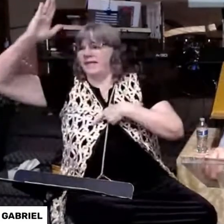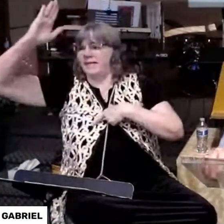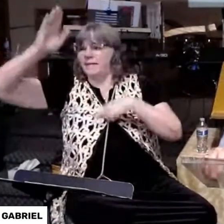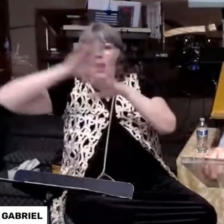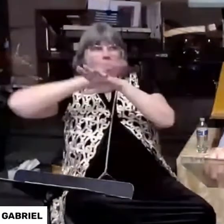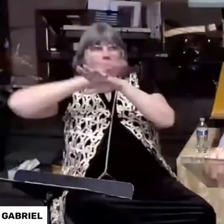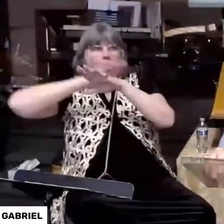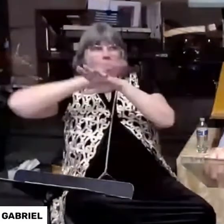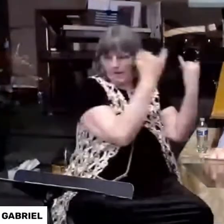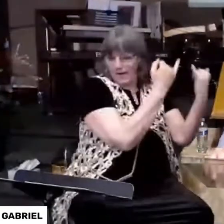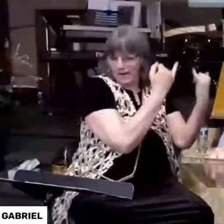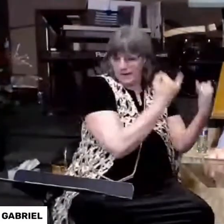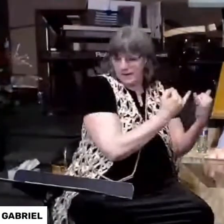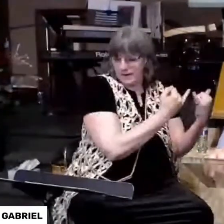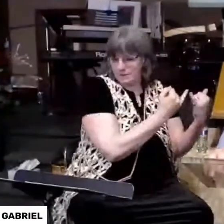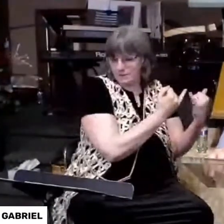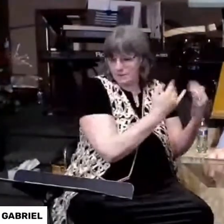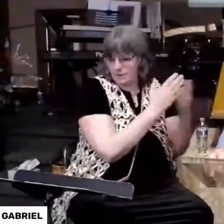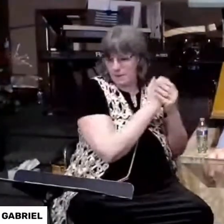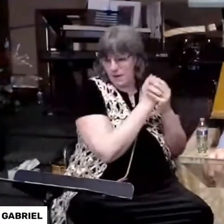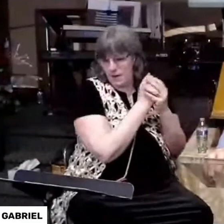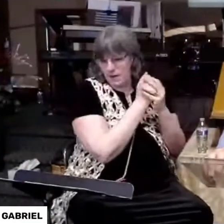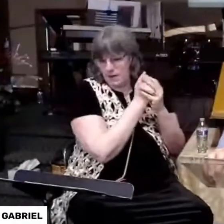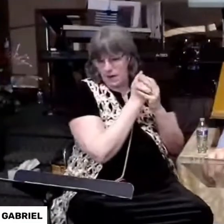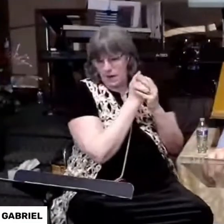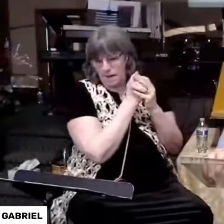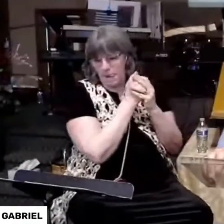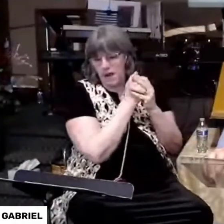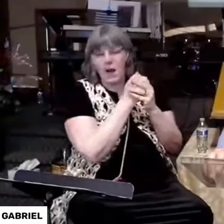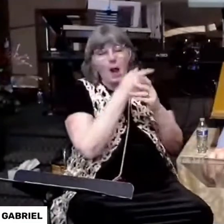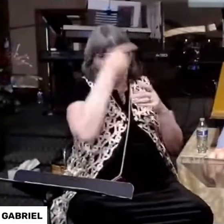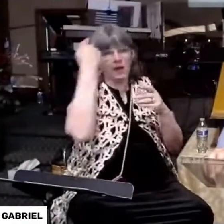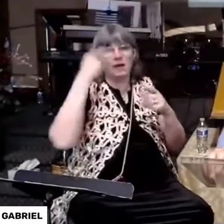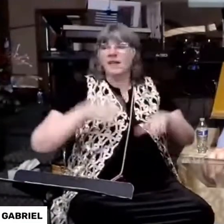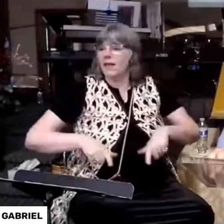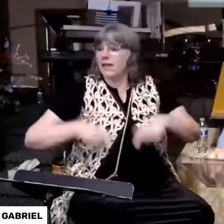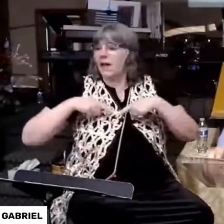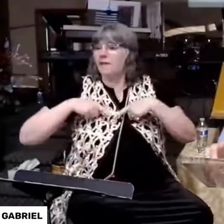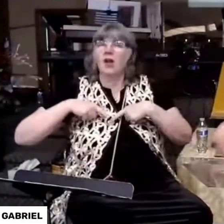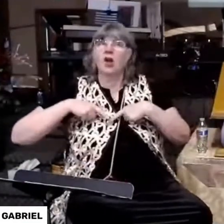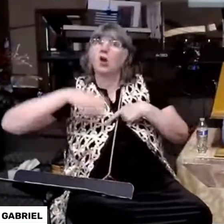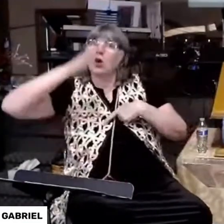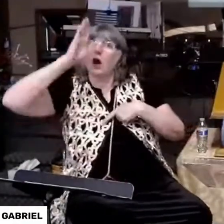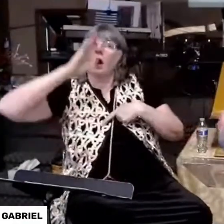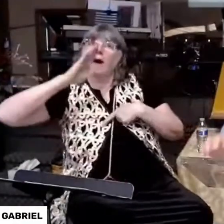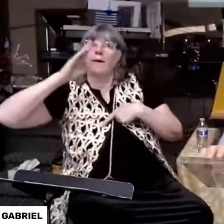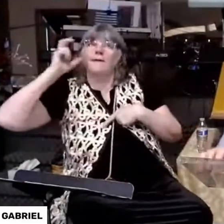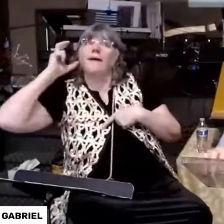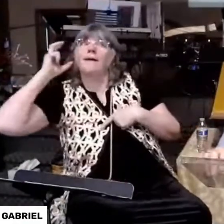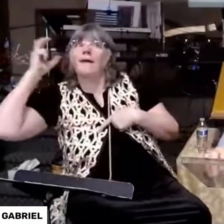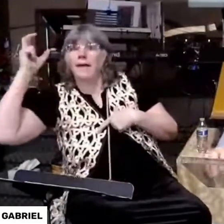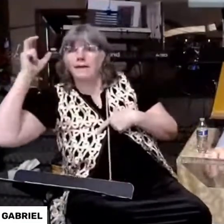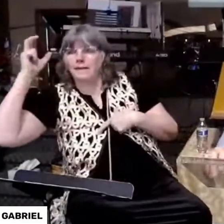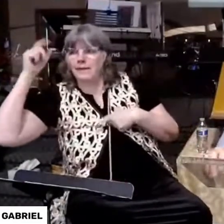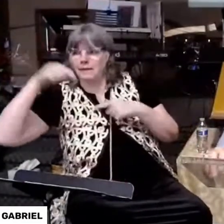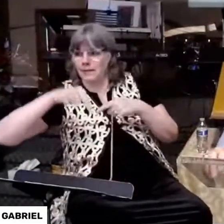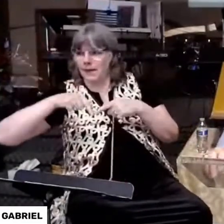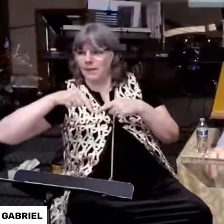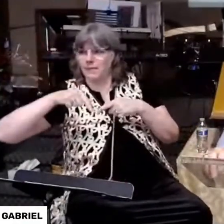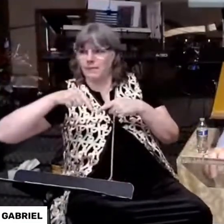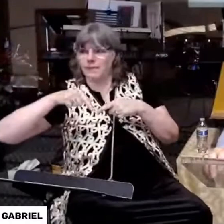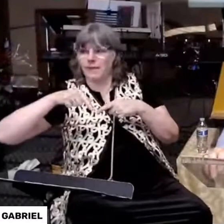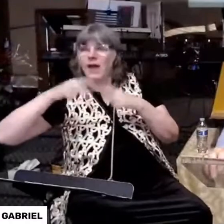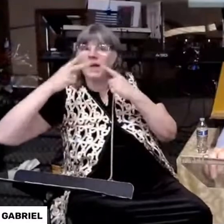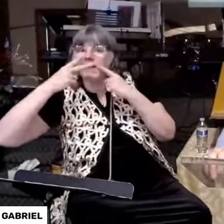it. But Hashem teaches them how to worship the living God, not dead